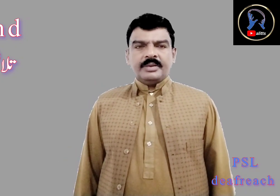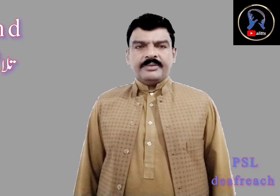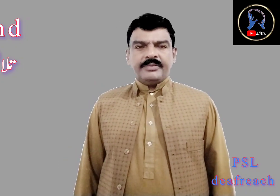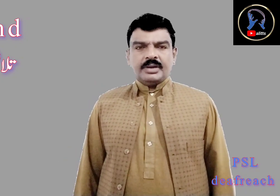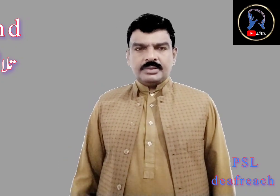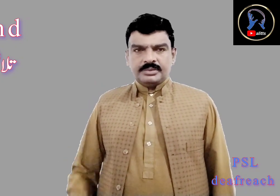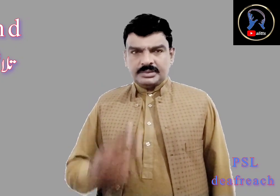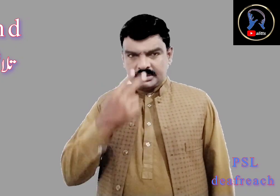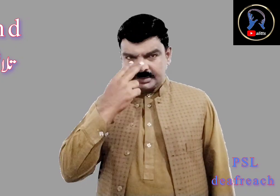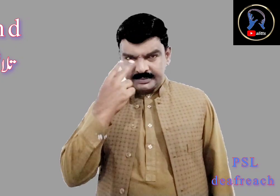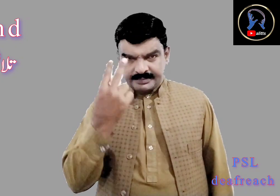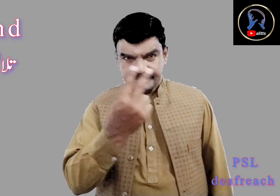found